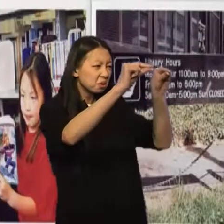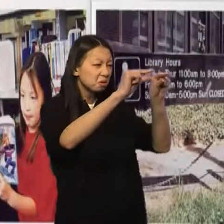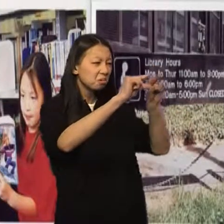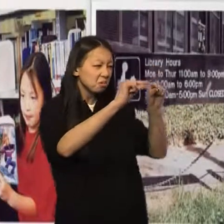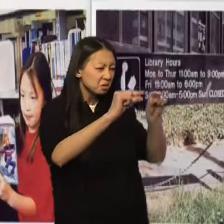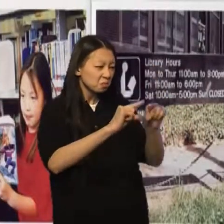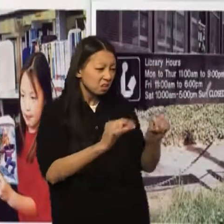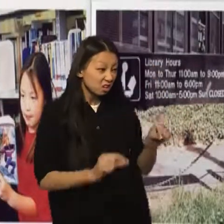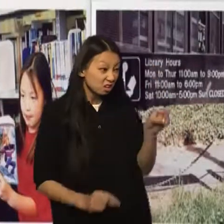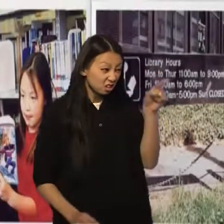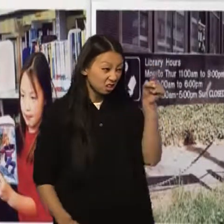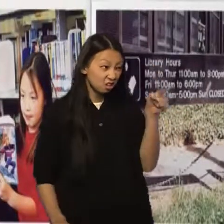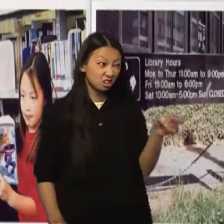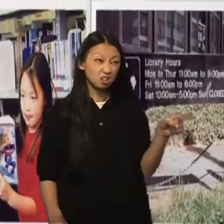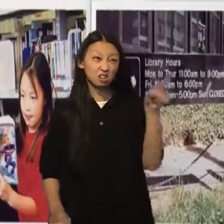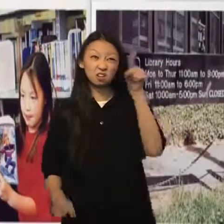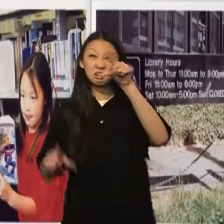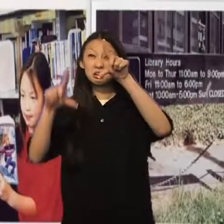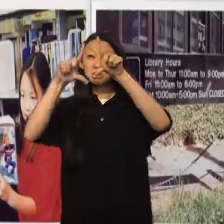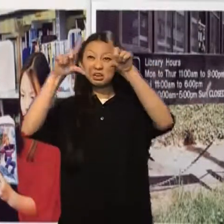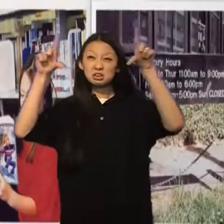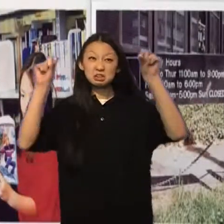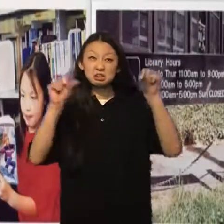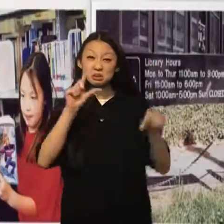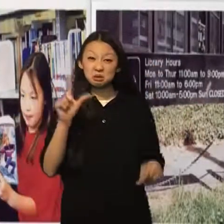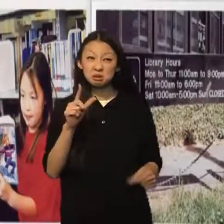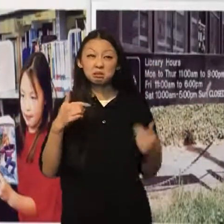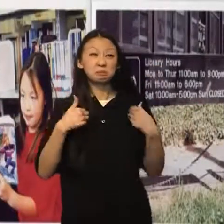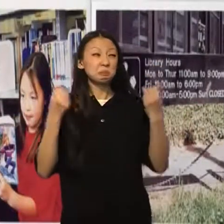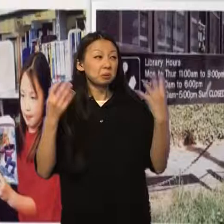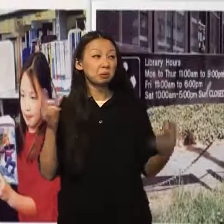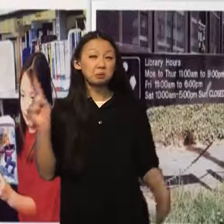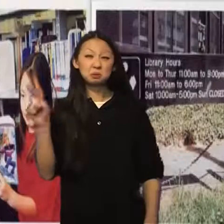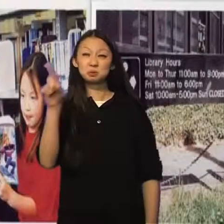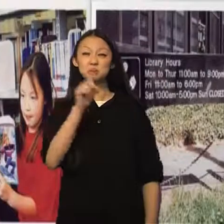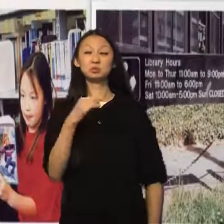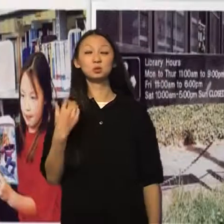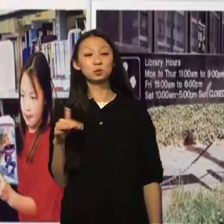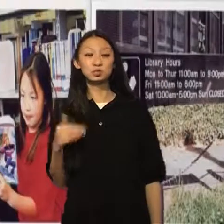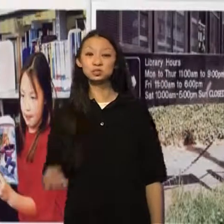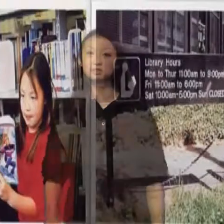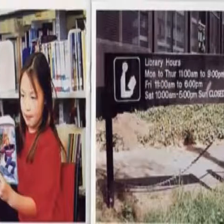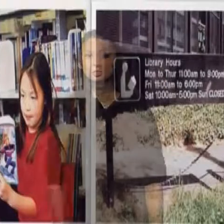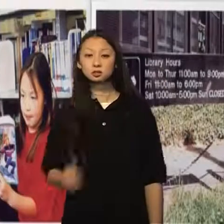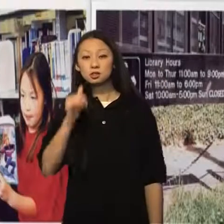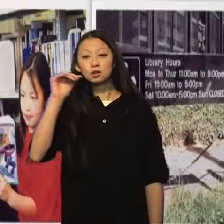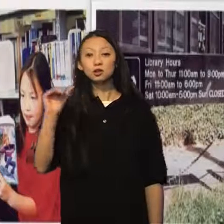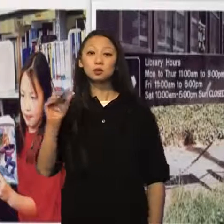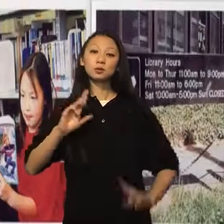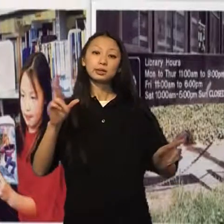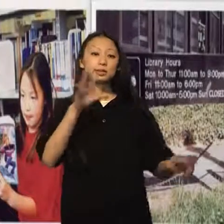Every shelf has a sign. There are lots of signs at the library.